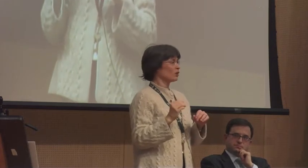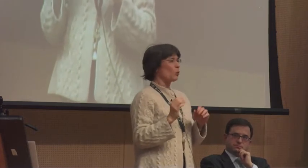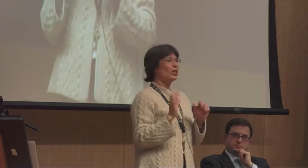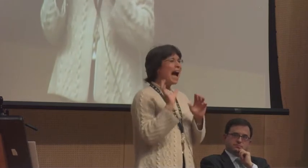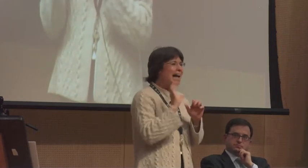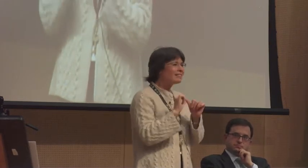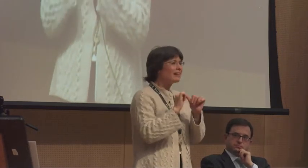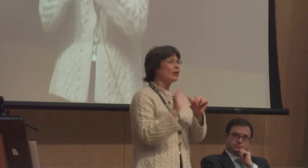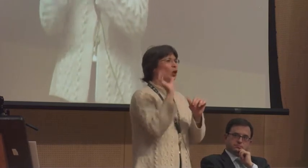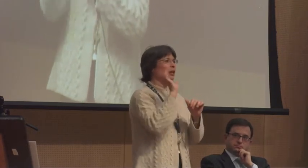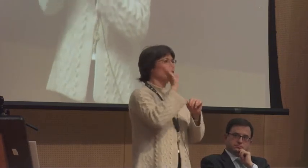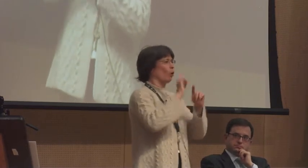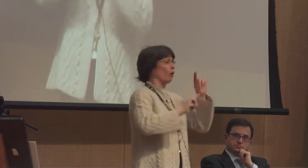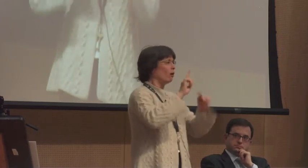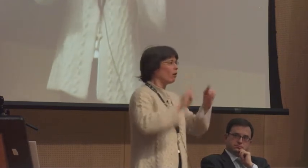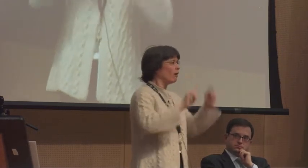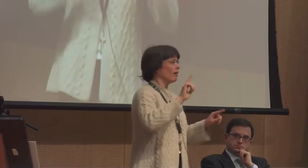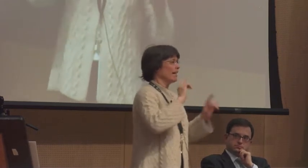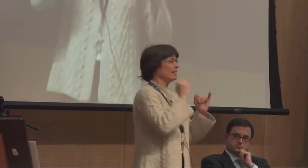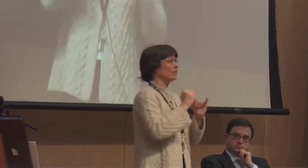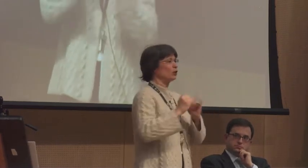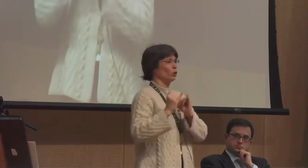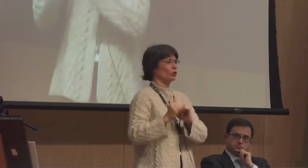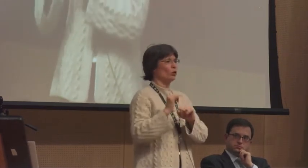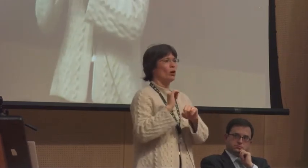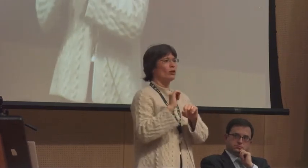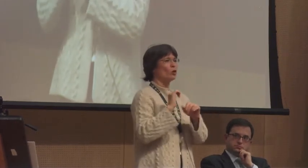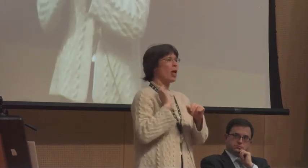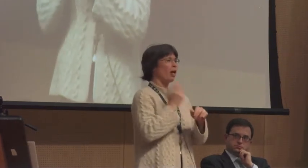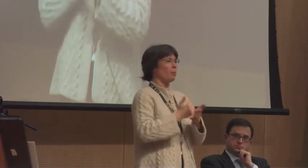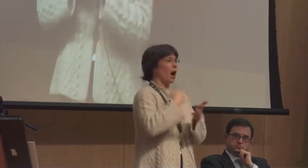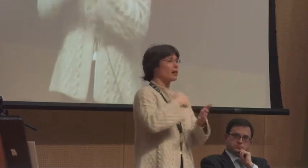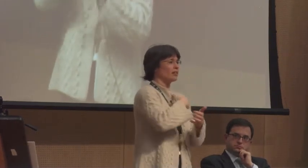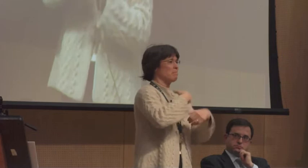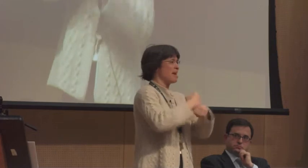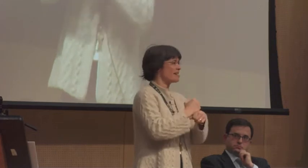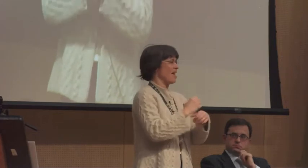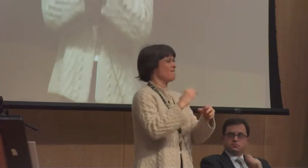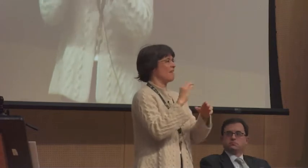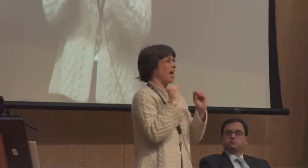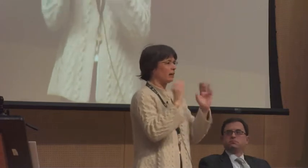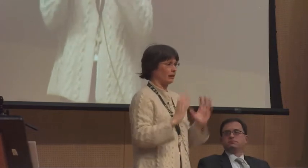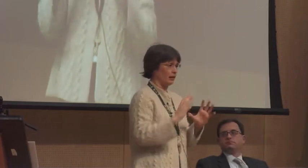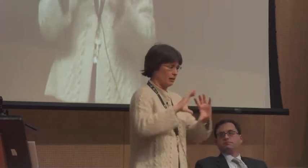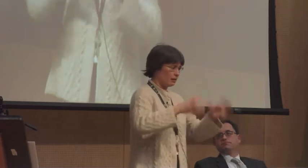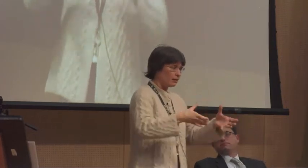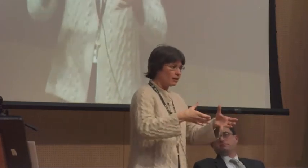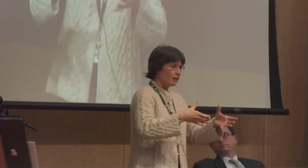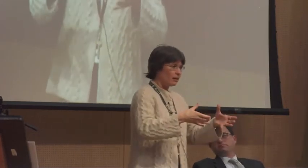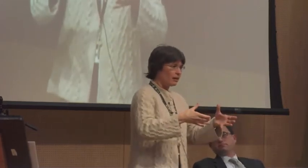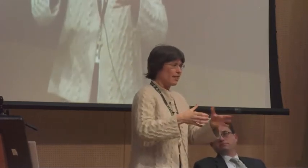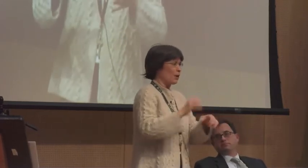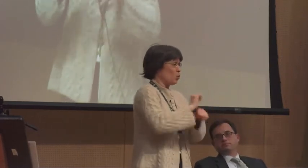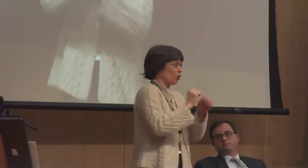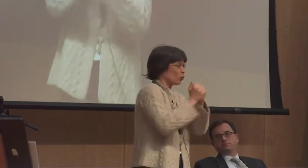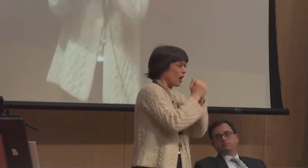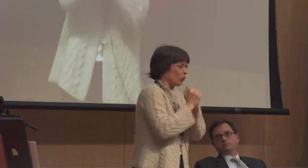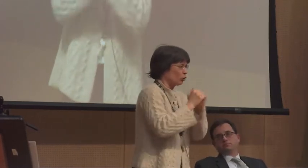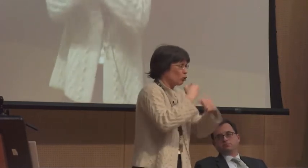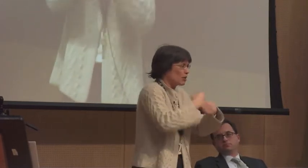So we're constantly looking for individuals to help us make a faculty that can work together to